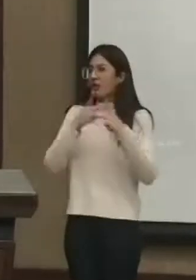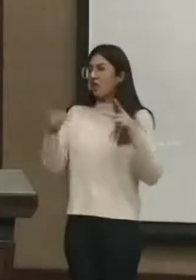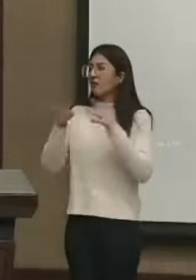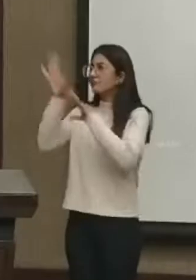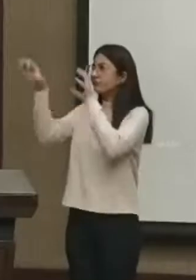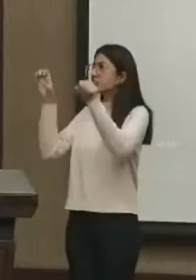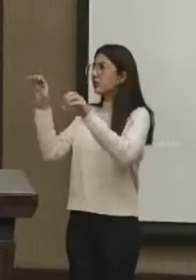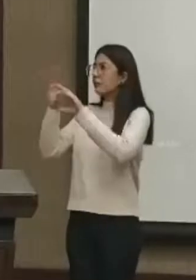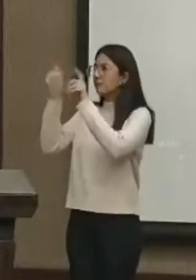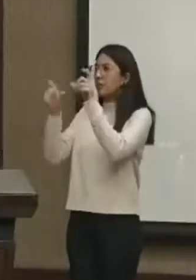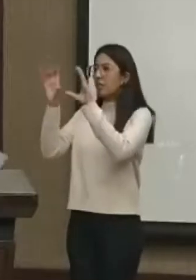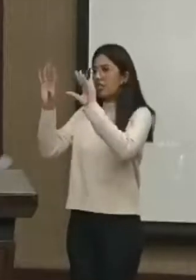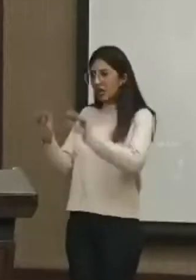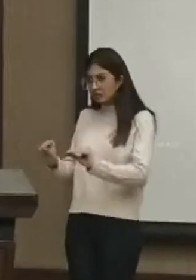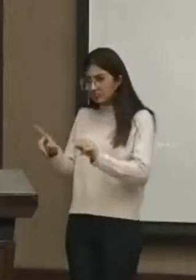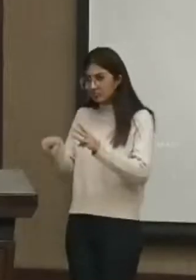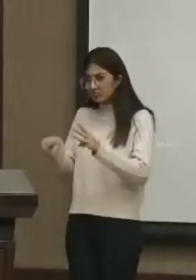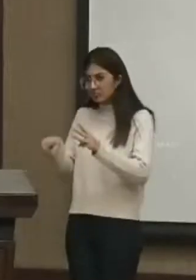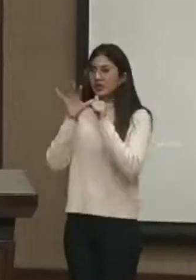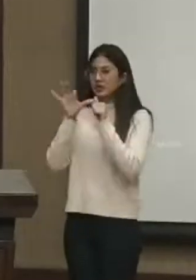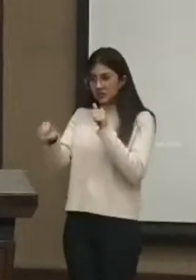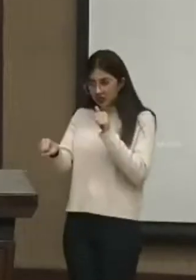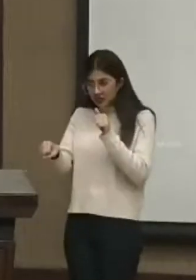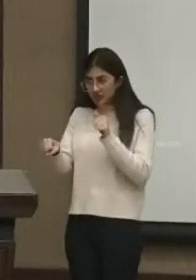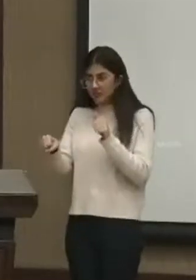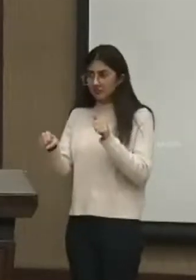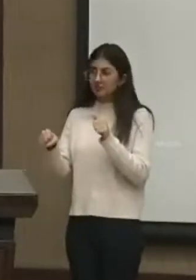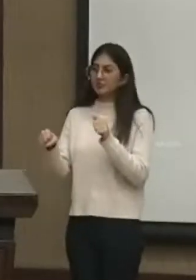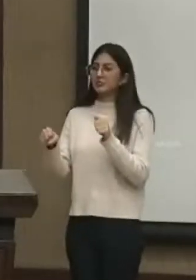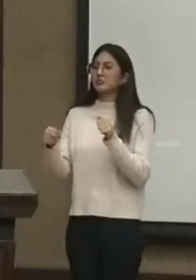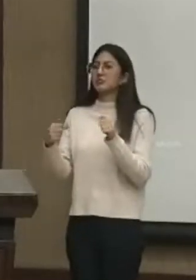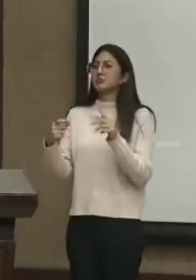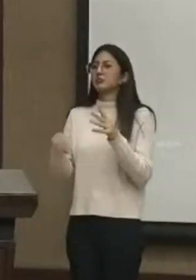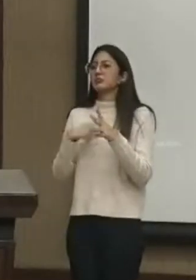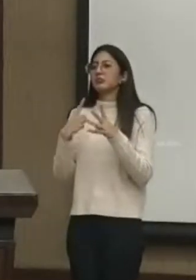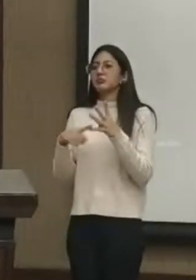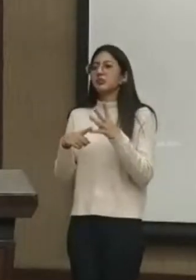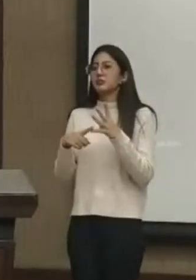people, accessibility was an issue which was raised,